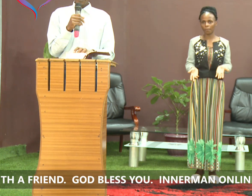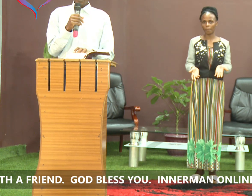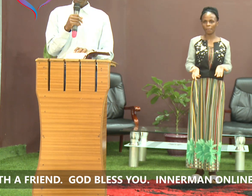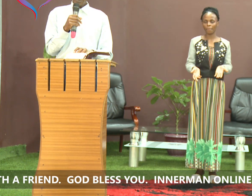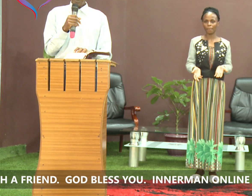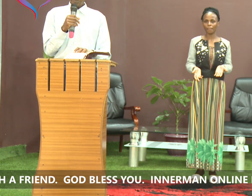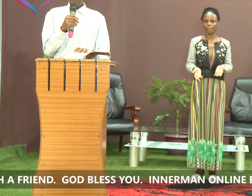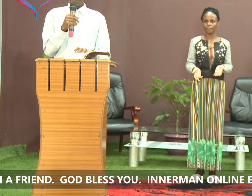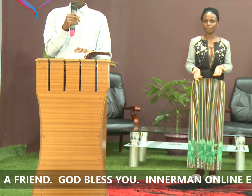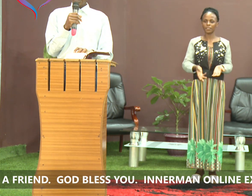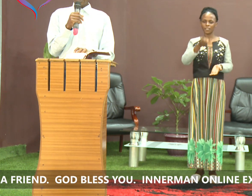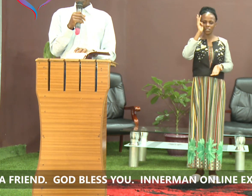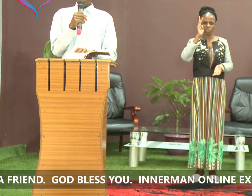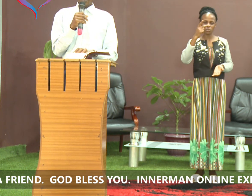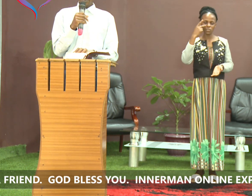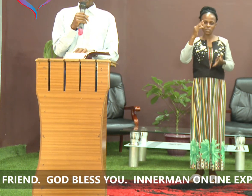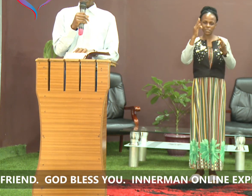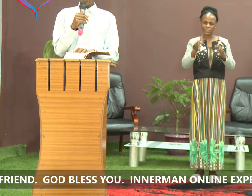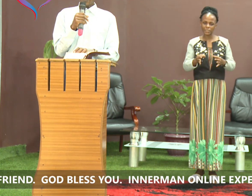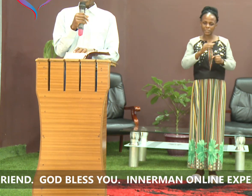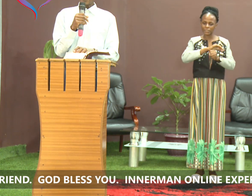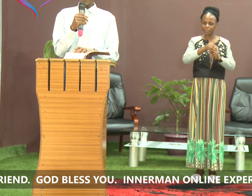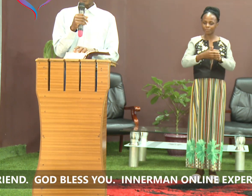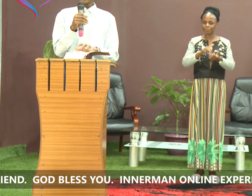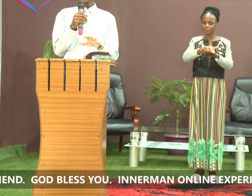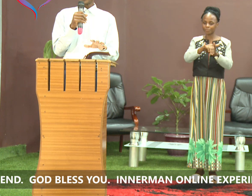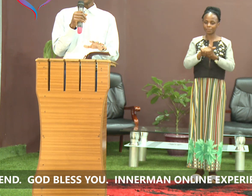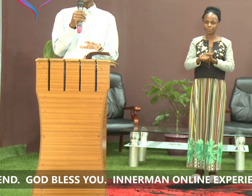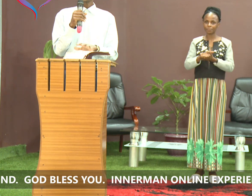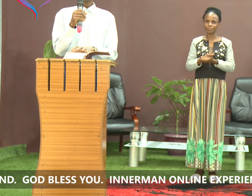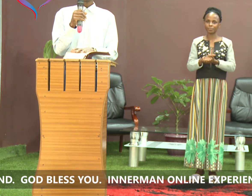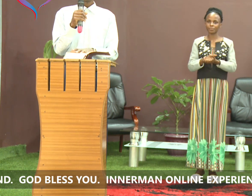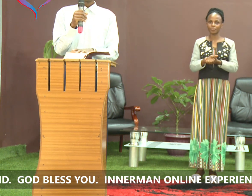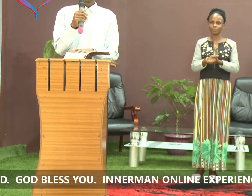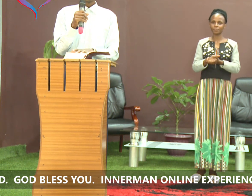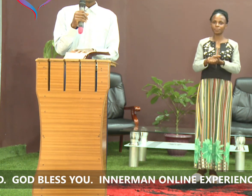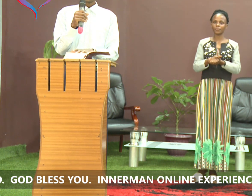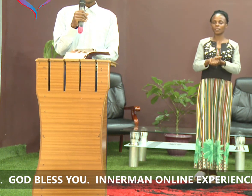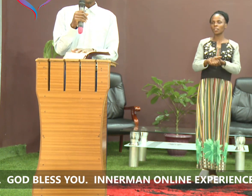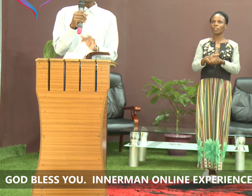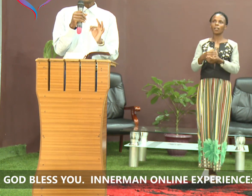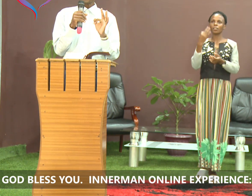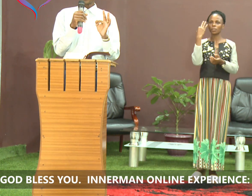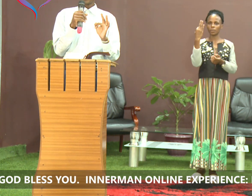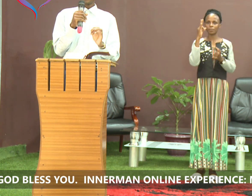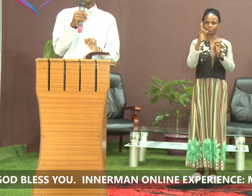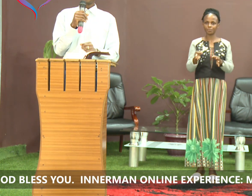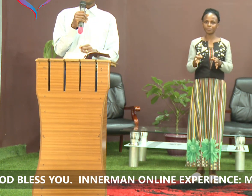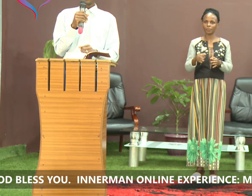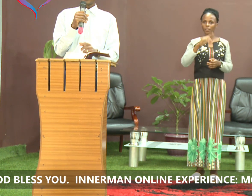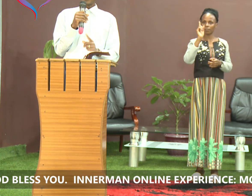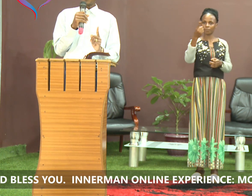problems. You'll find that the things that make a marriage are about